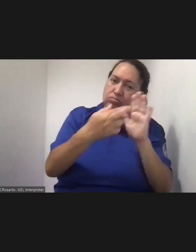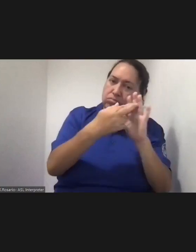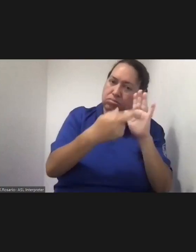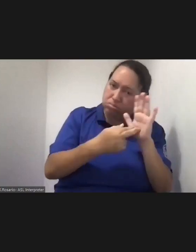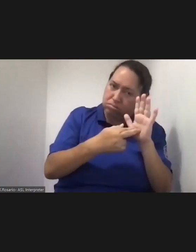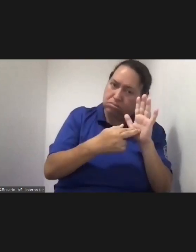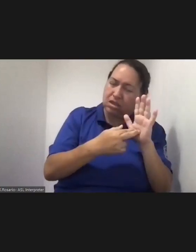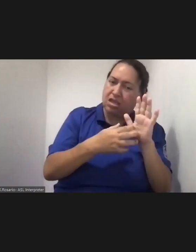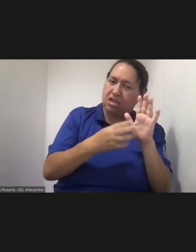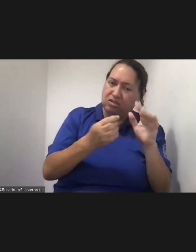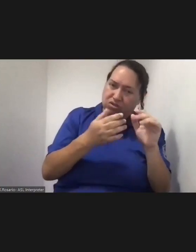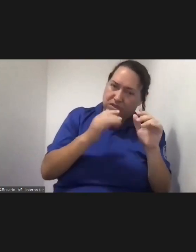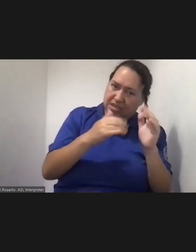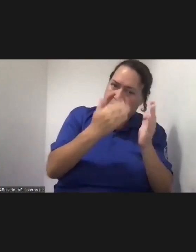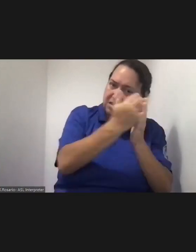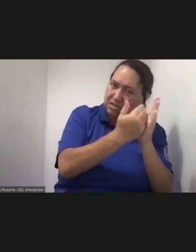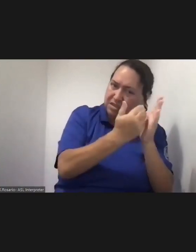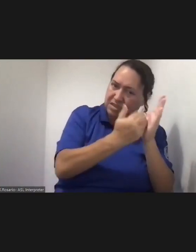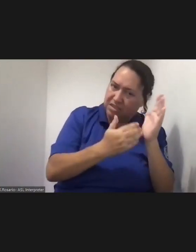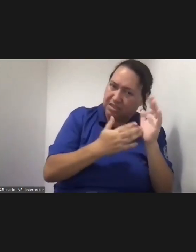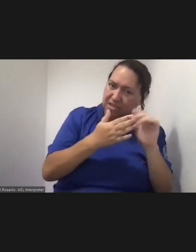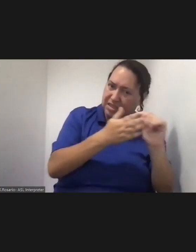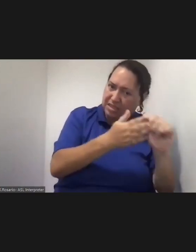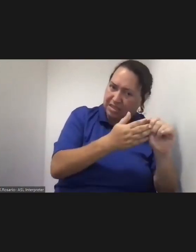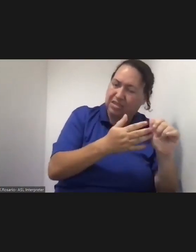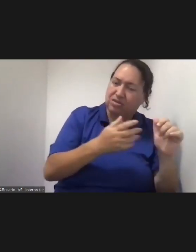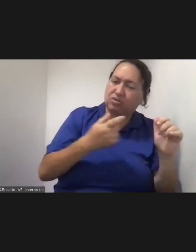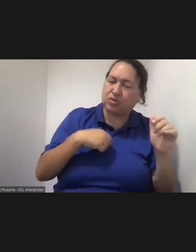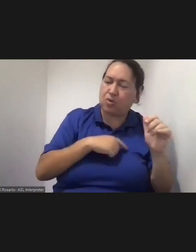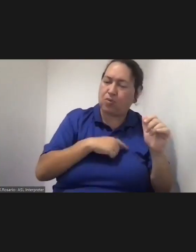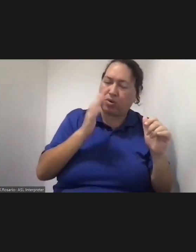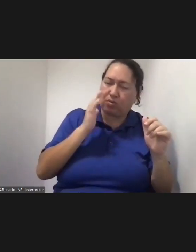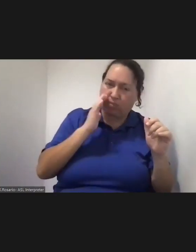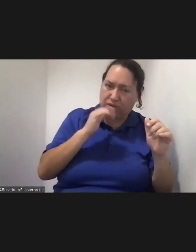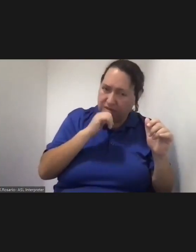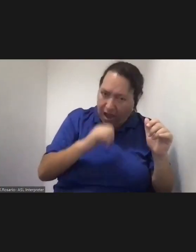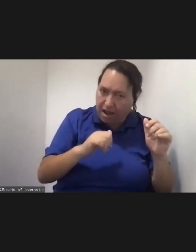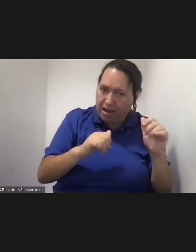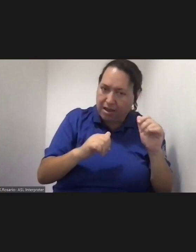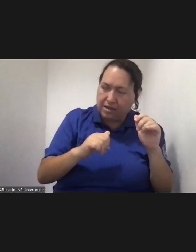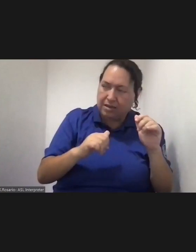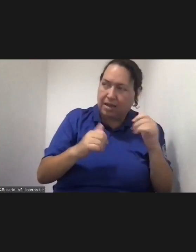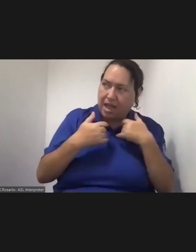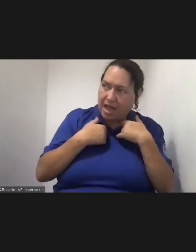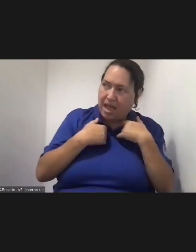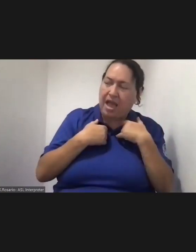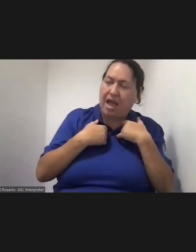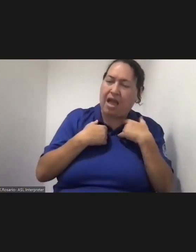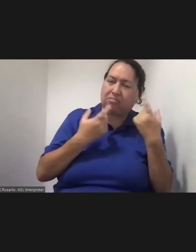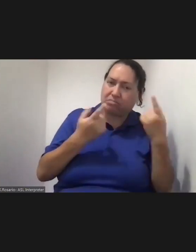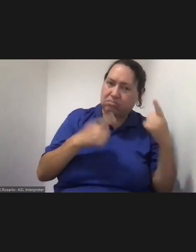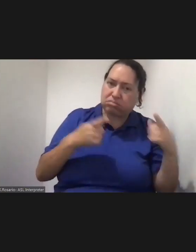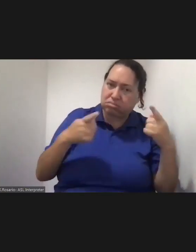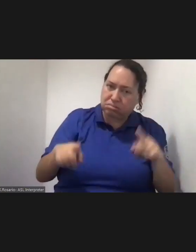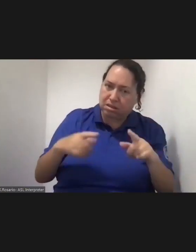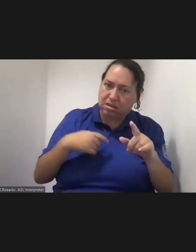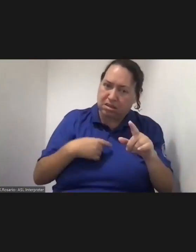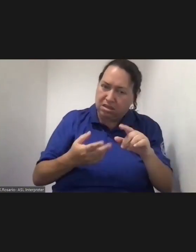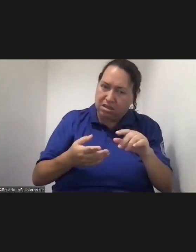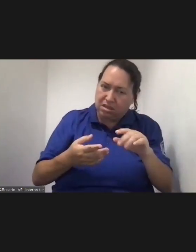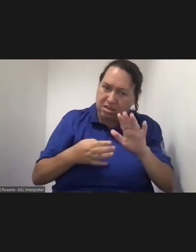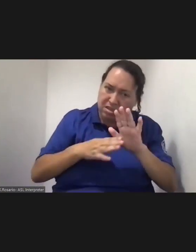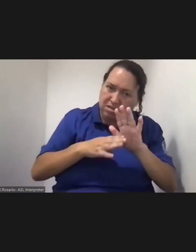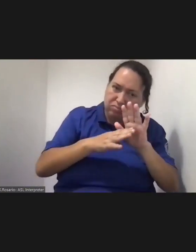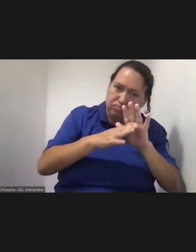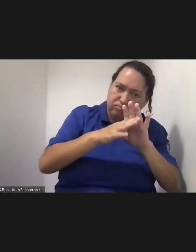the mitigation efforts so we don't have a consequence of increase and a